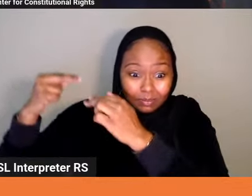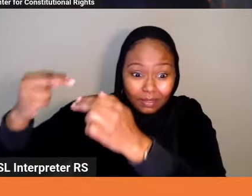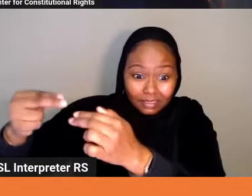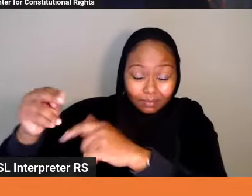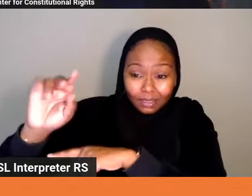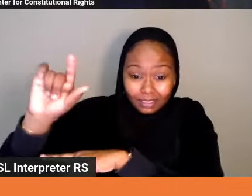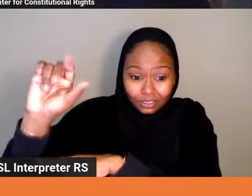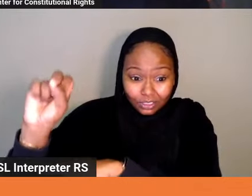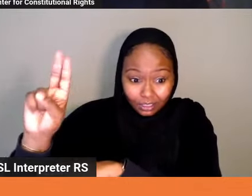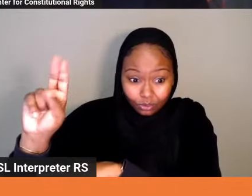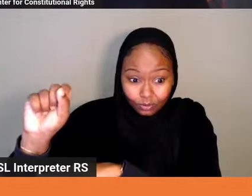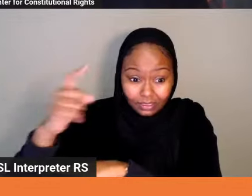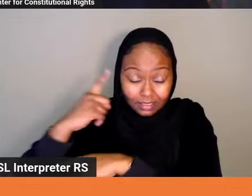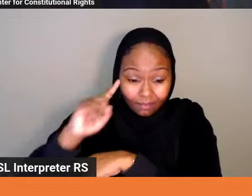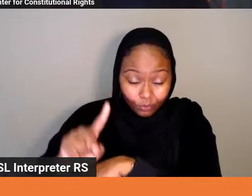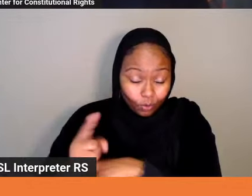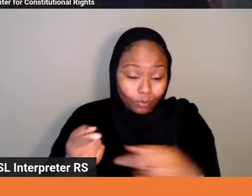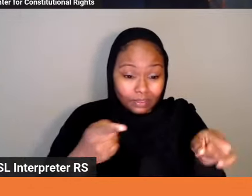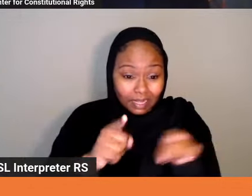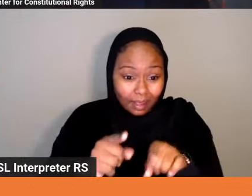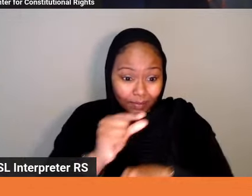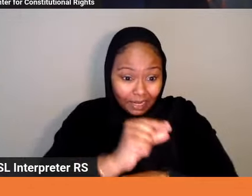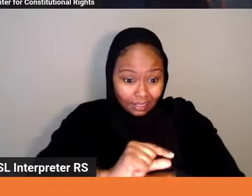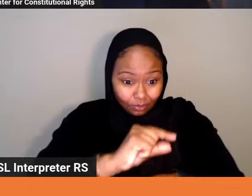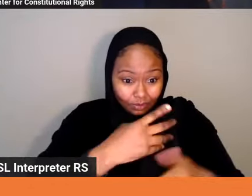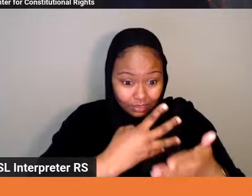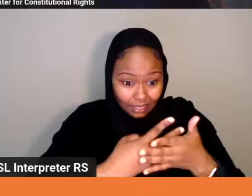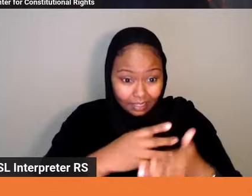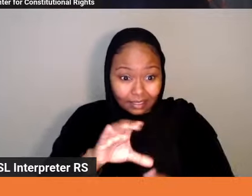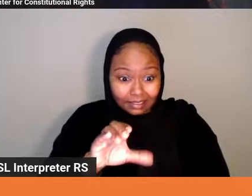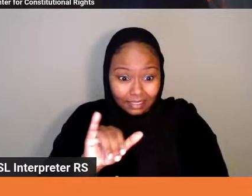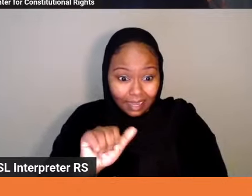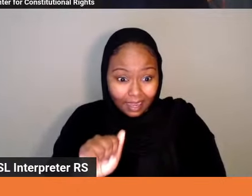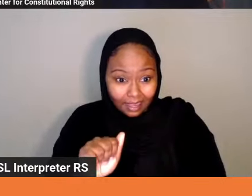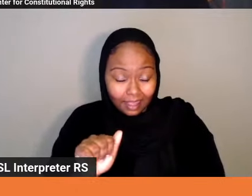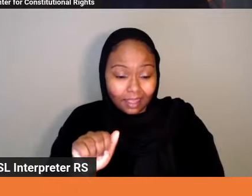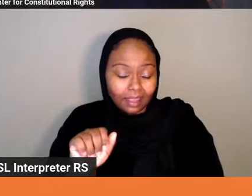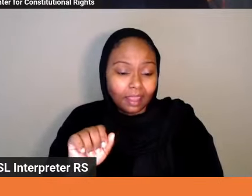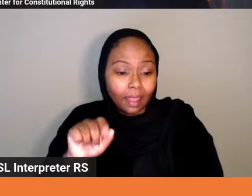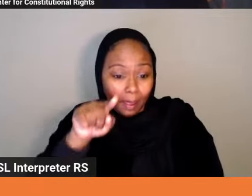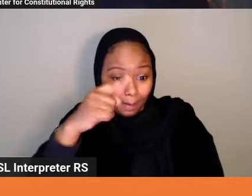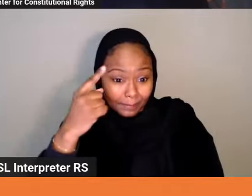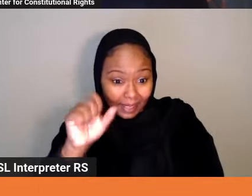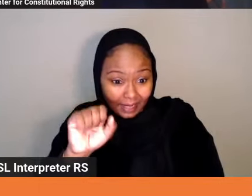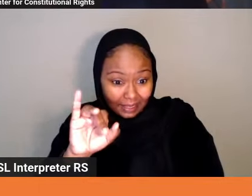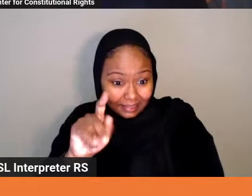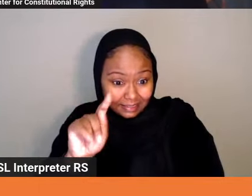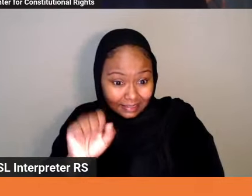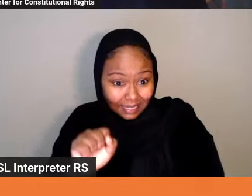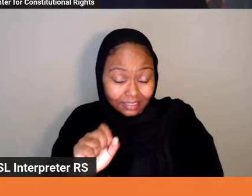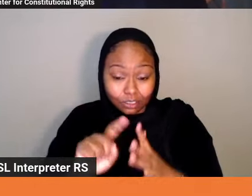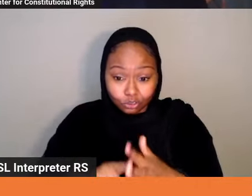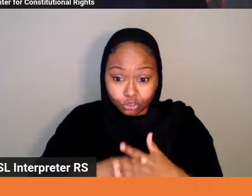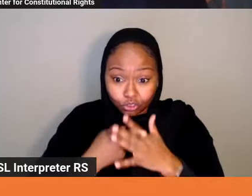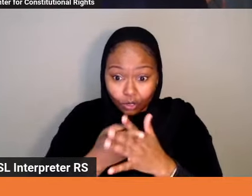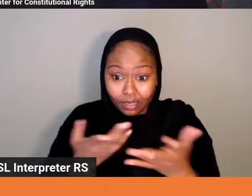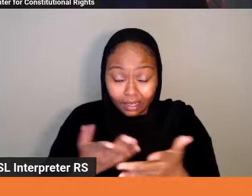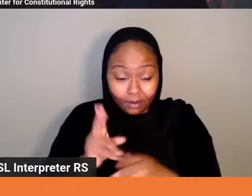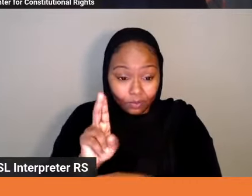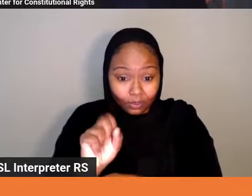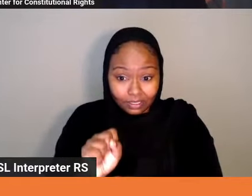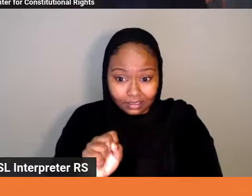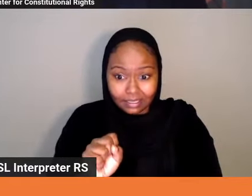at Guantanamo and CIA black sites in a number of courts, starting in the United States, And then